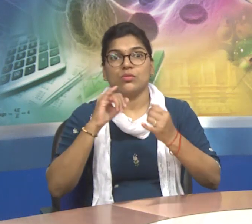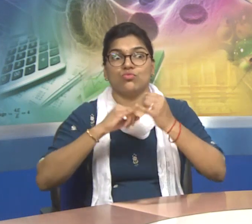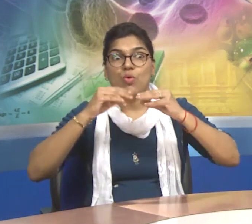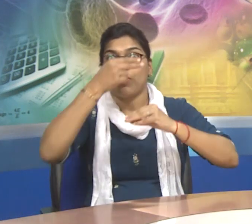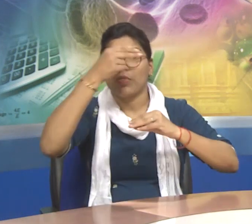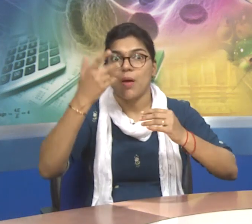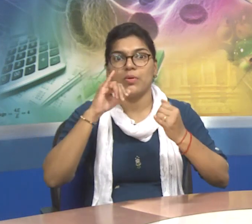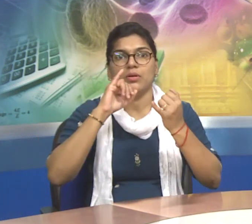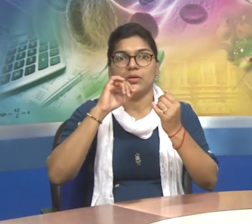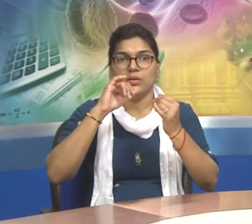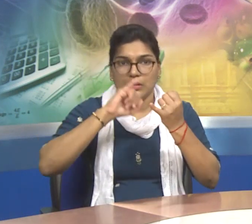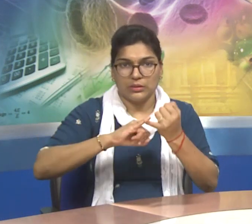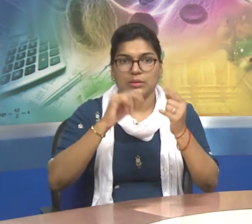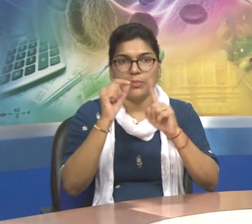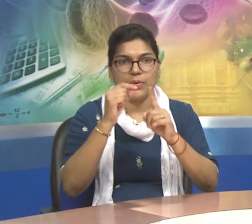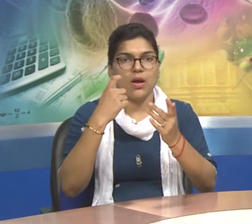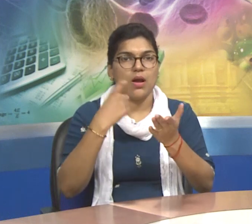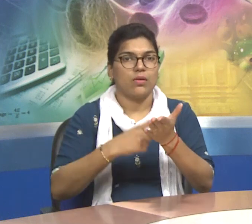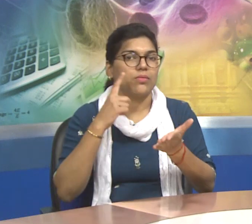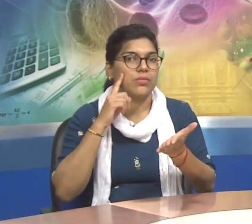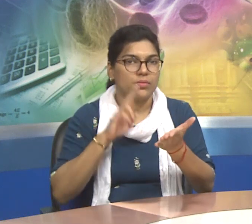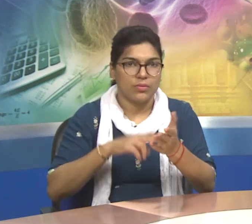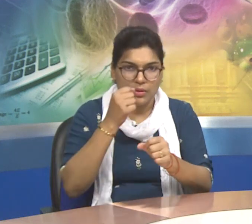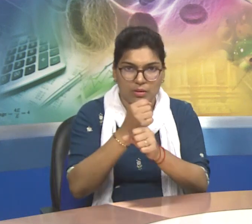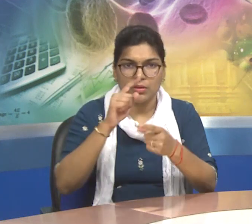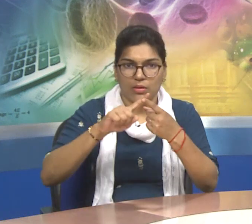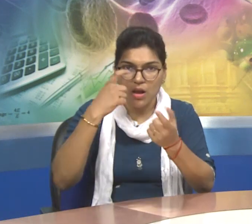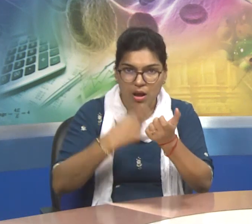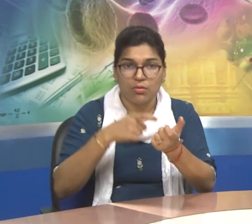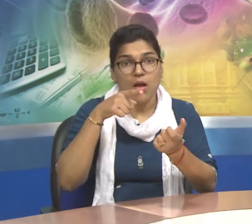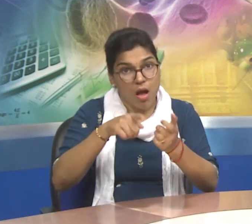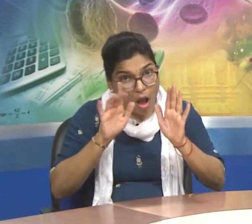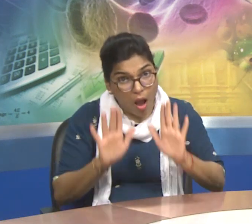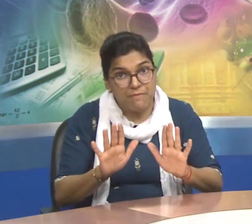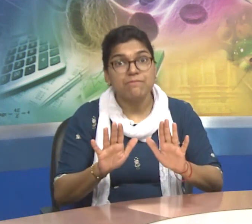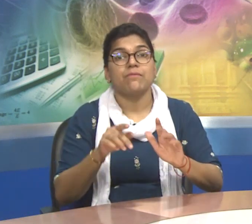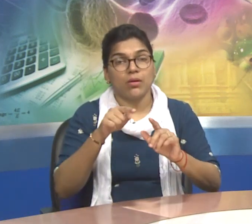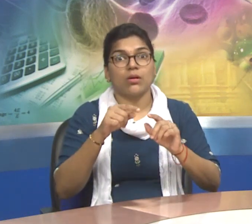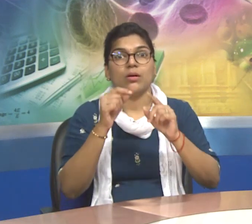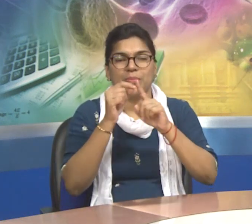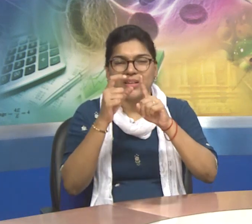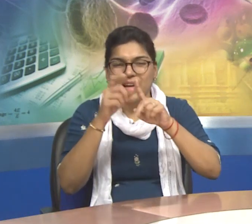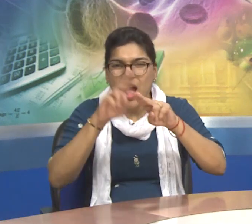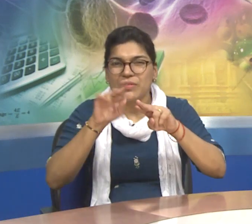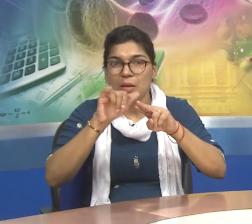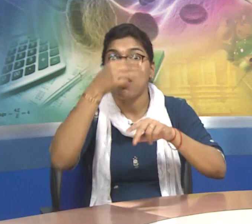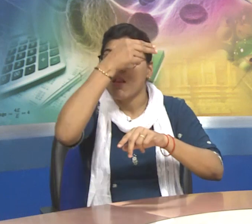the books and the book series journals published by Springer are